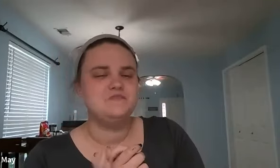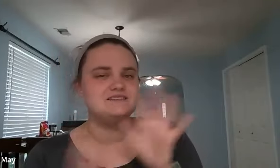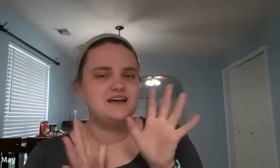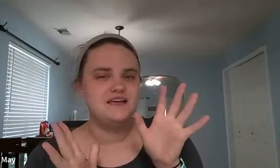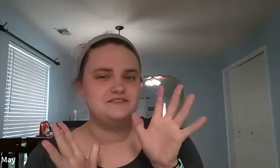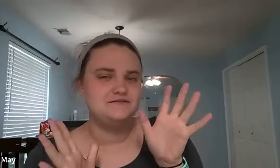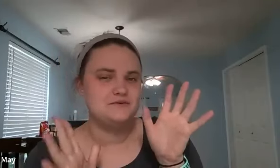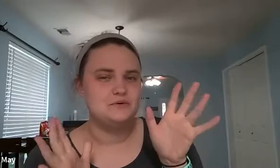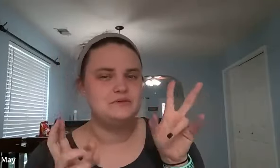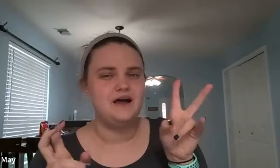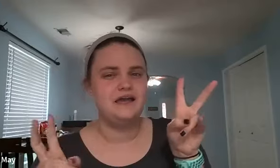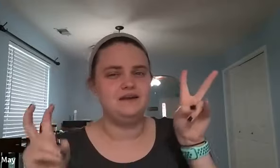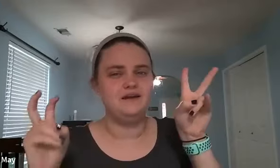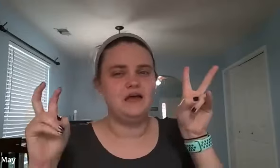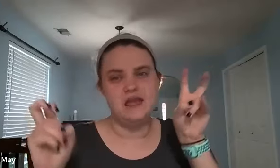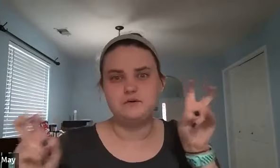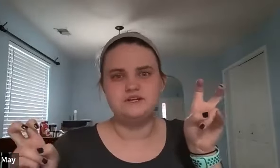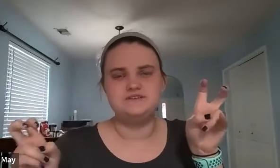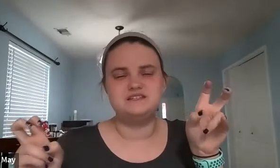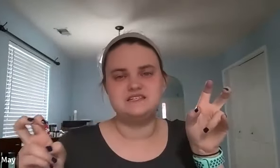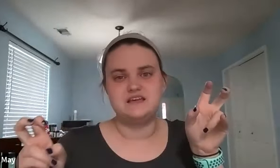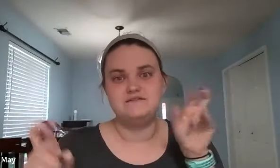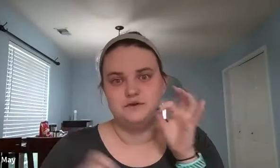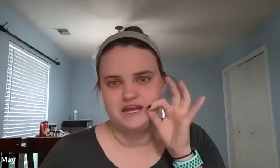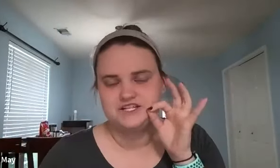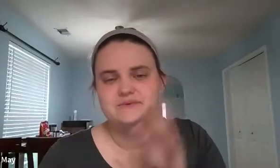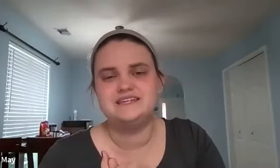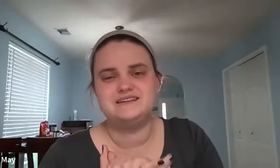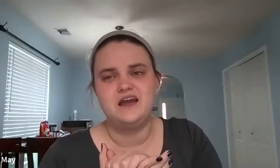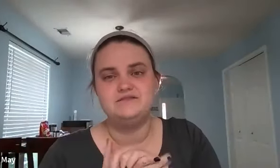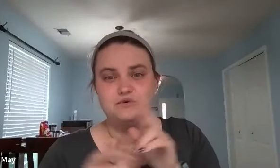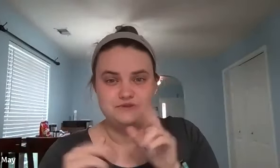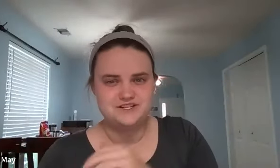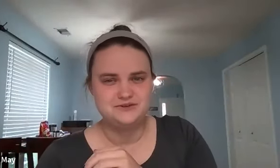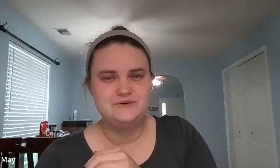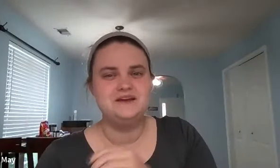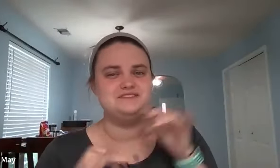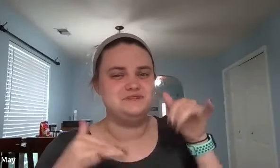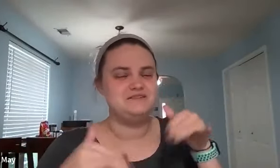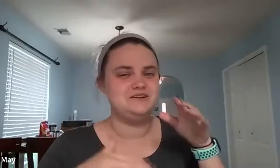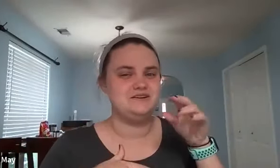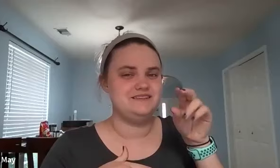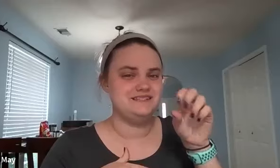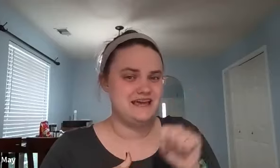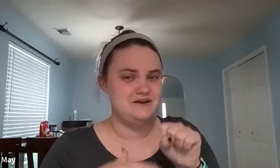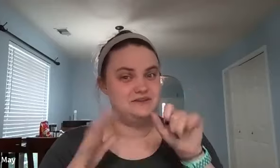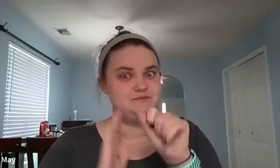That's not like the full, like everyone uses this sign for ketchup. It's kind of more regional. So down here in the South, and especially